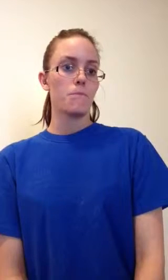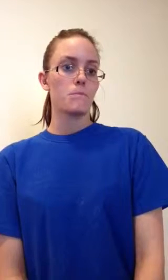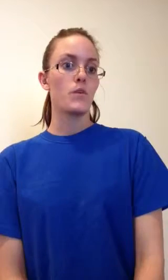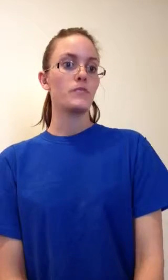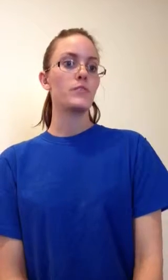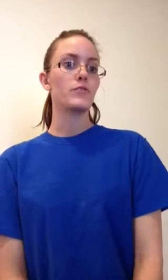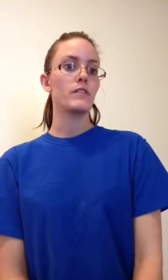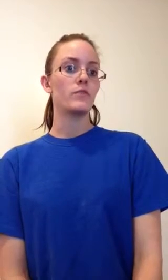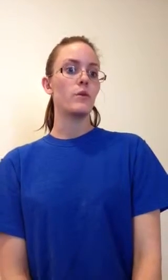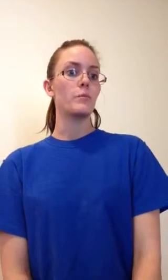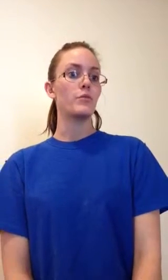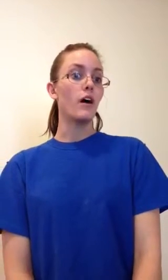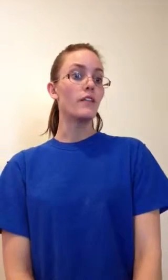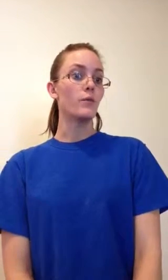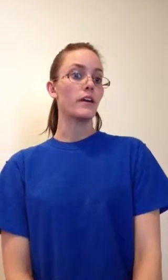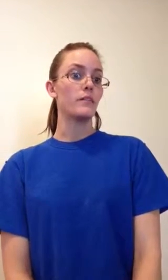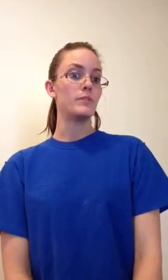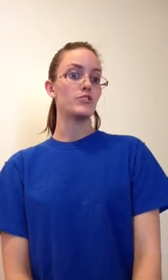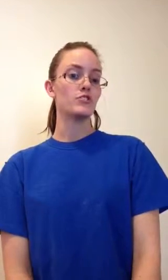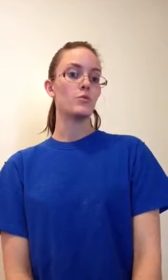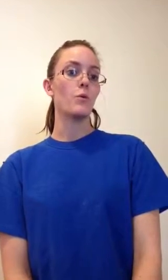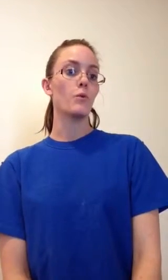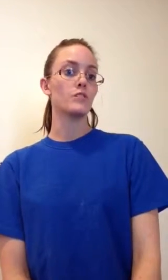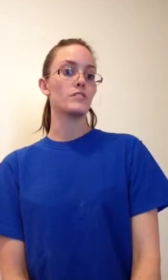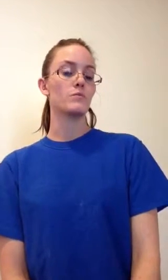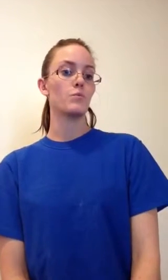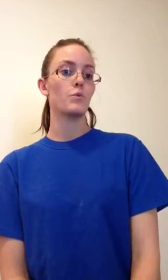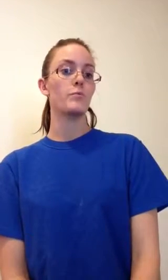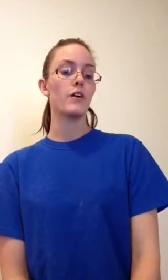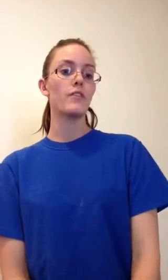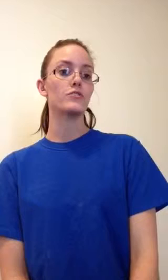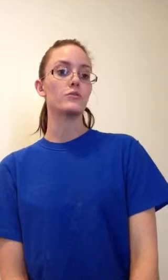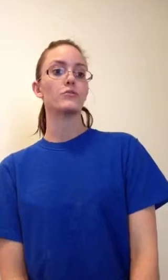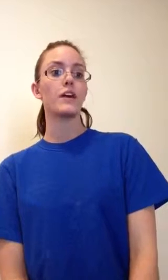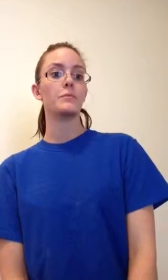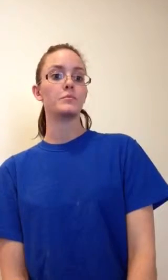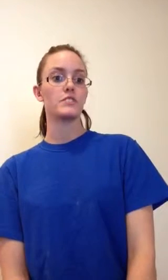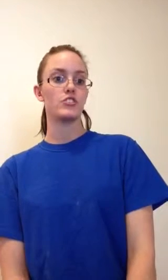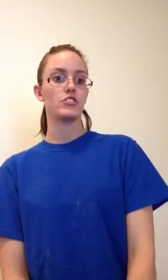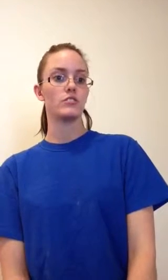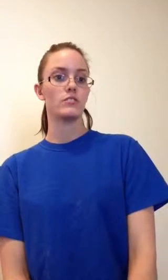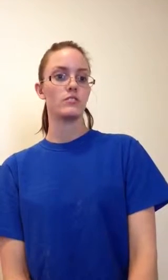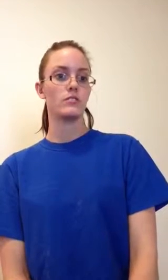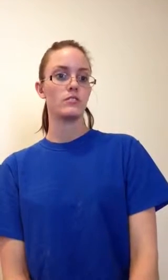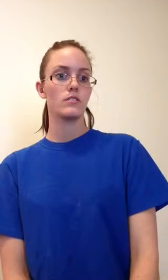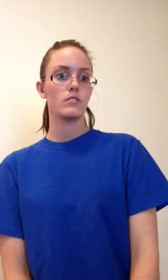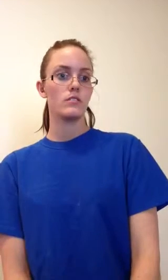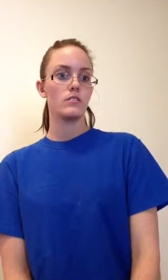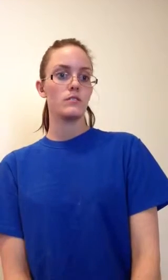We have to be creative of what we put on there, what kind of pictures and what words we put on there so it'll grab people's attention.